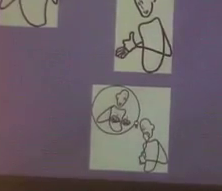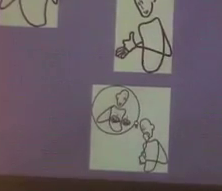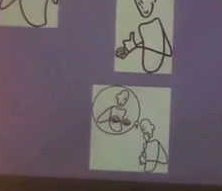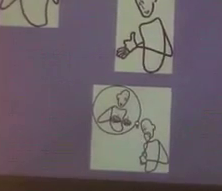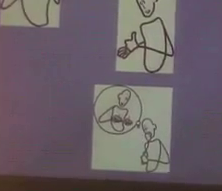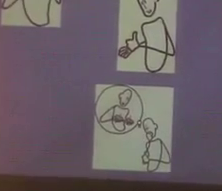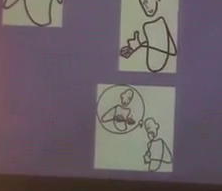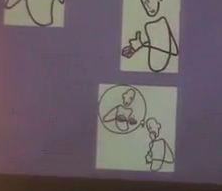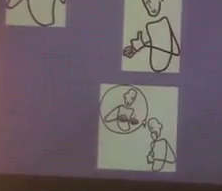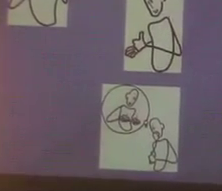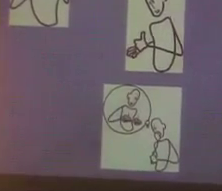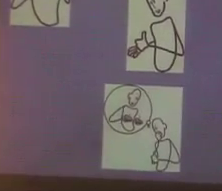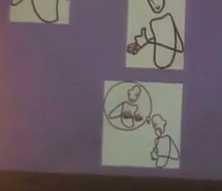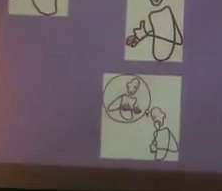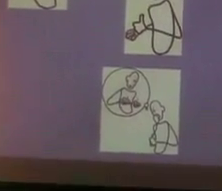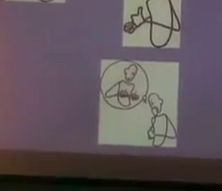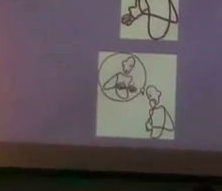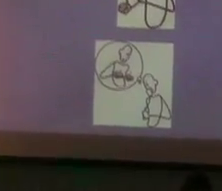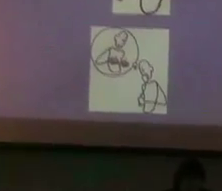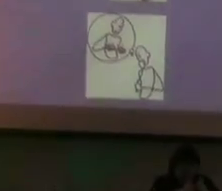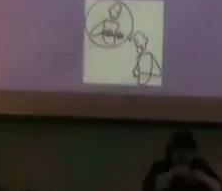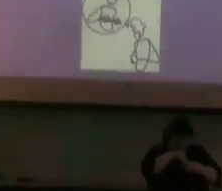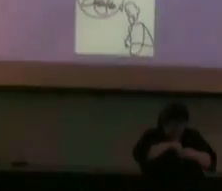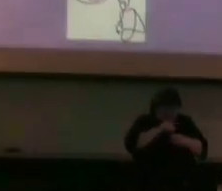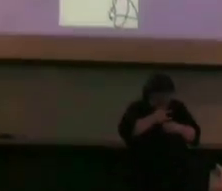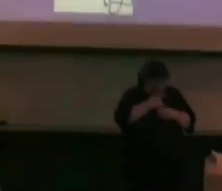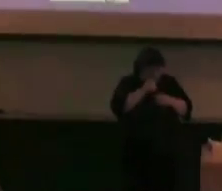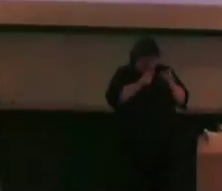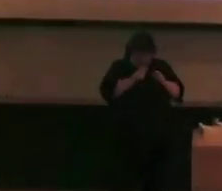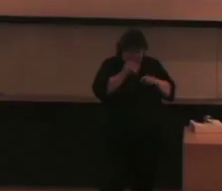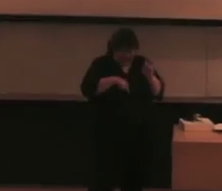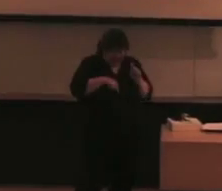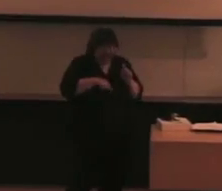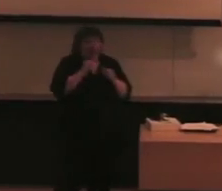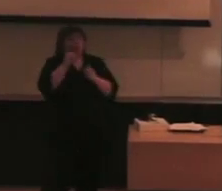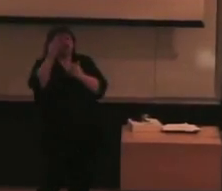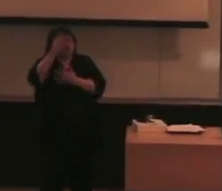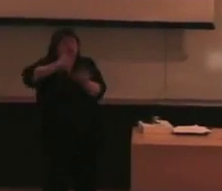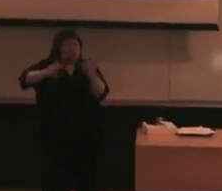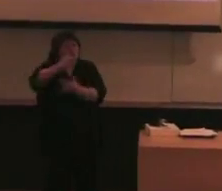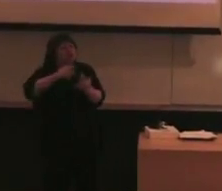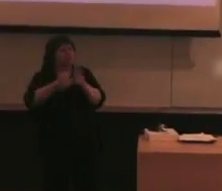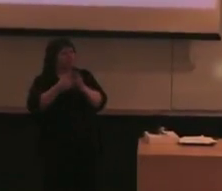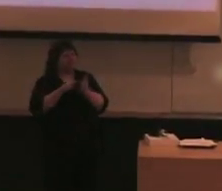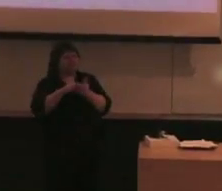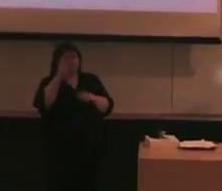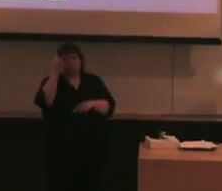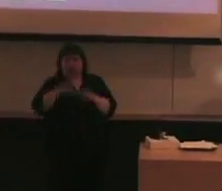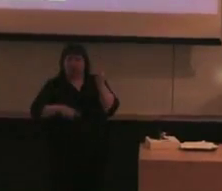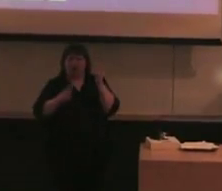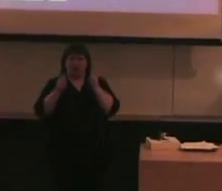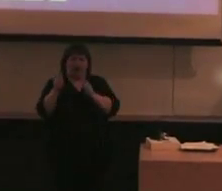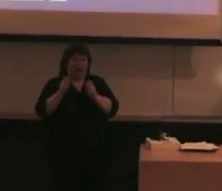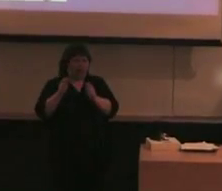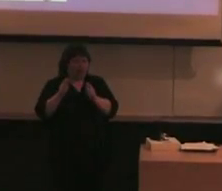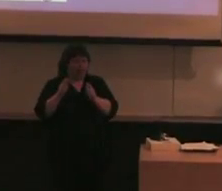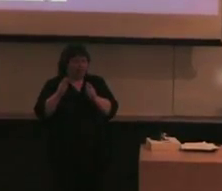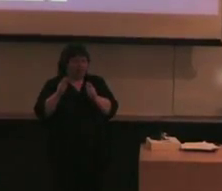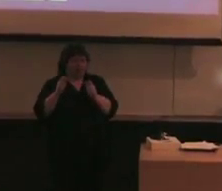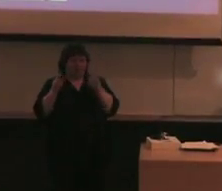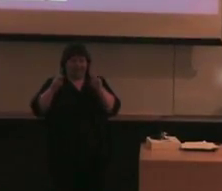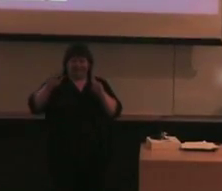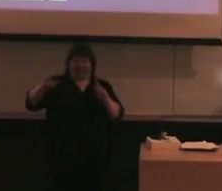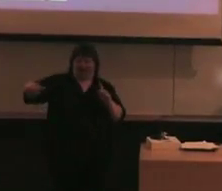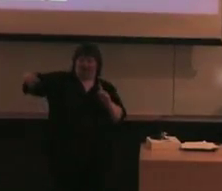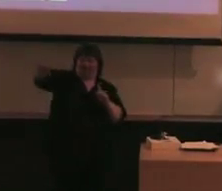coping skills was an inability to manage your internal feelings. Now social skills means an inability to manage everybody